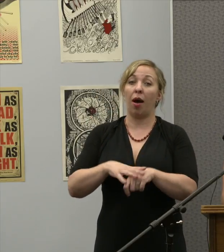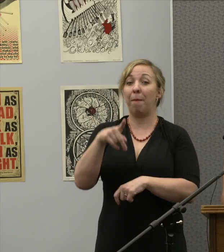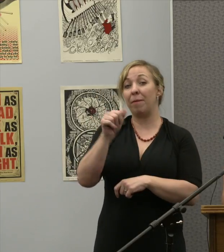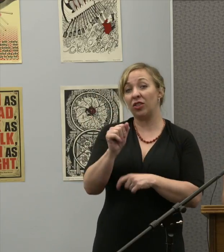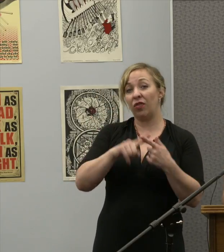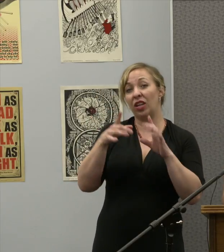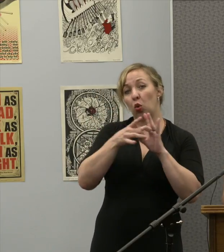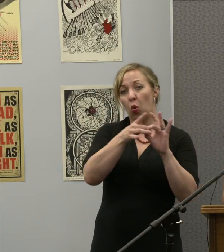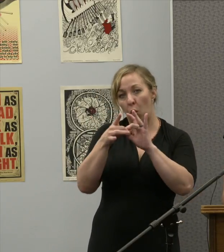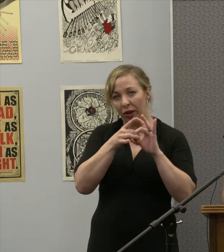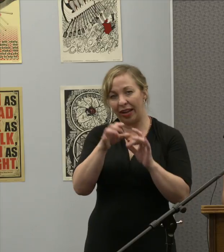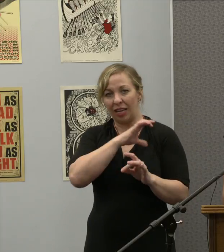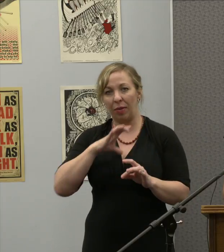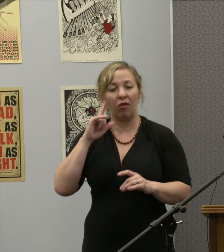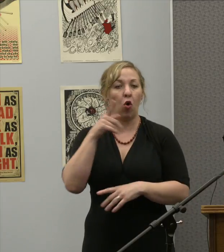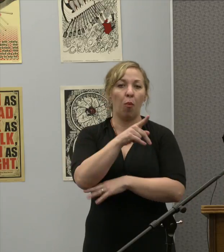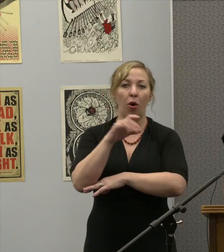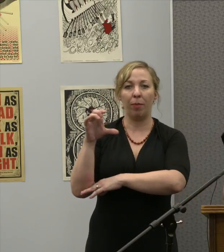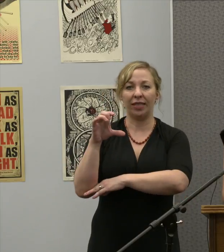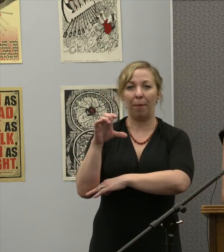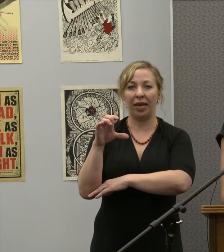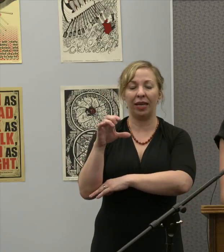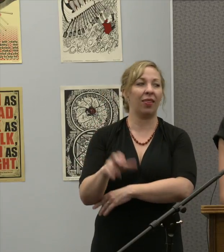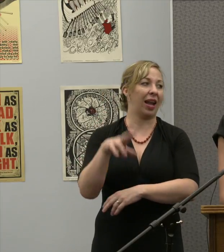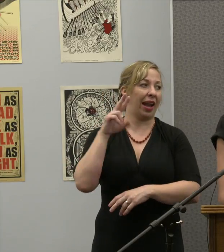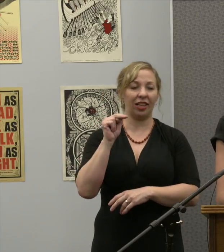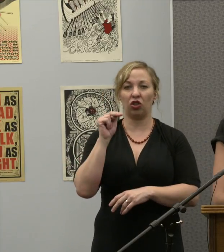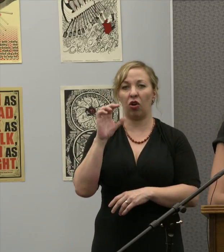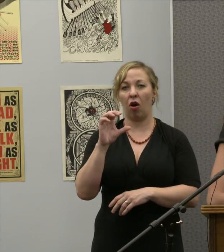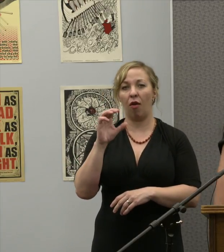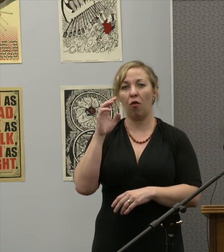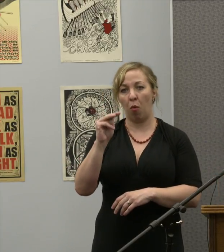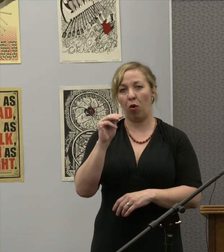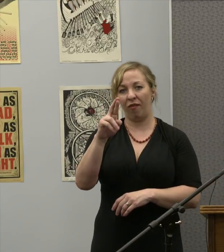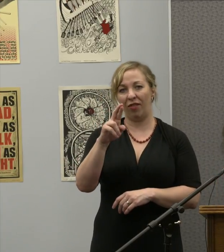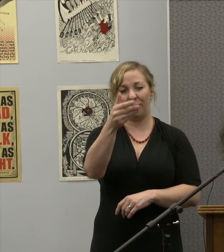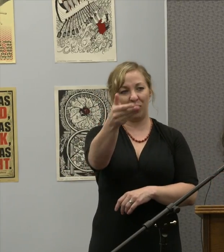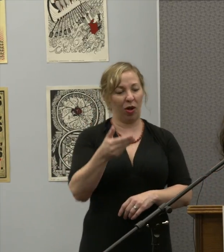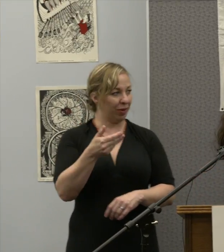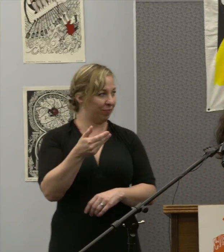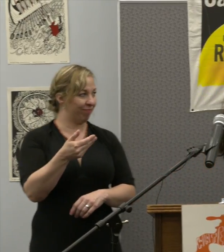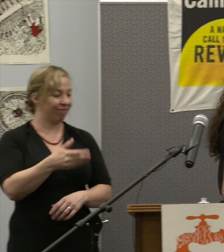Poor People's Campaign, a national call for moral revival. Welcome her to the stage.